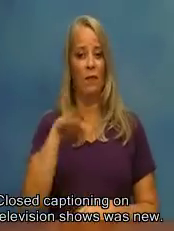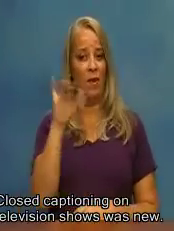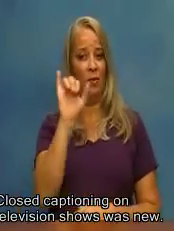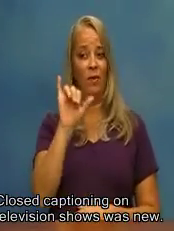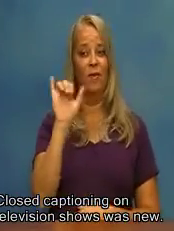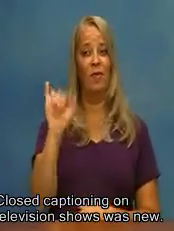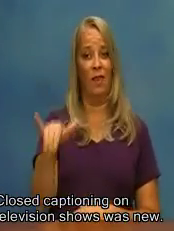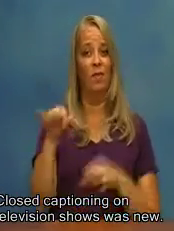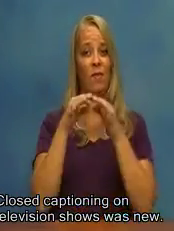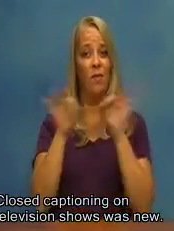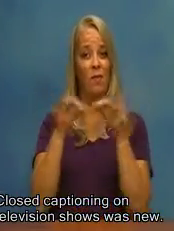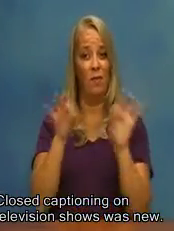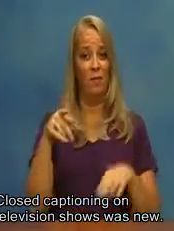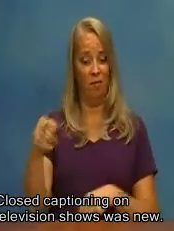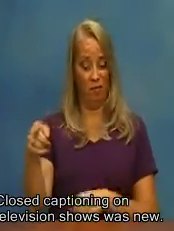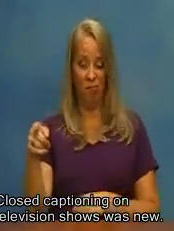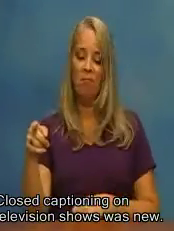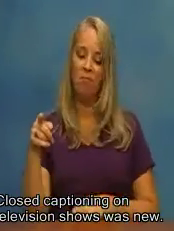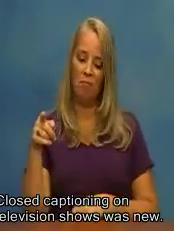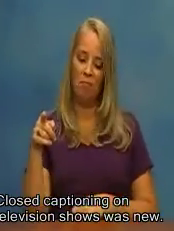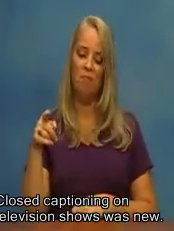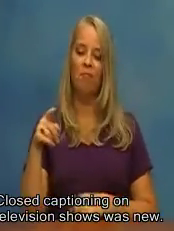Closed captioning on television shows was new.